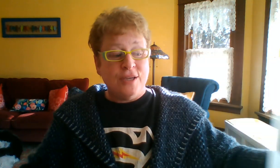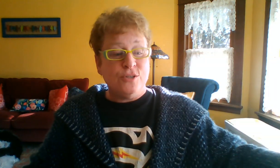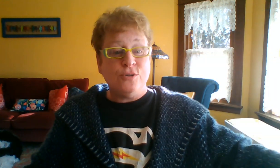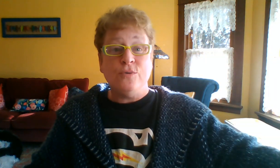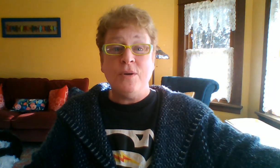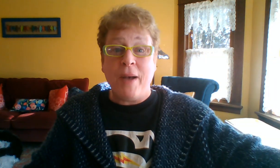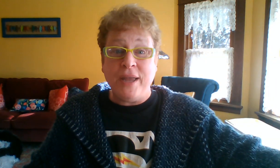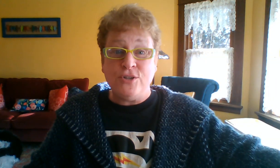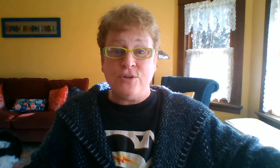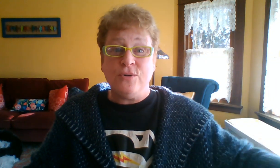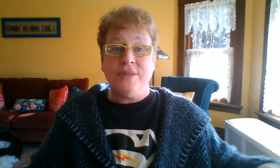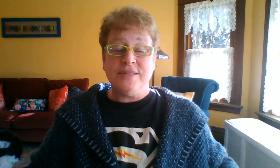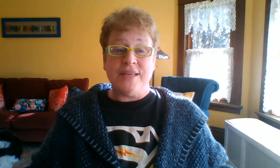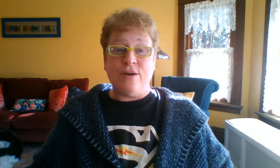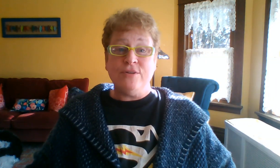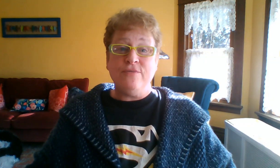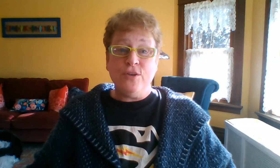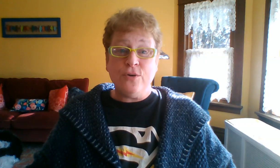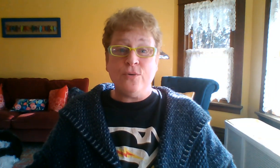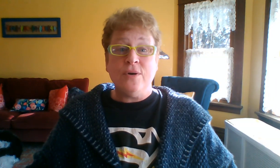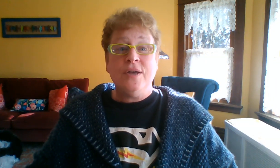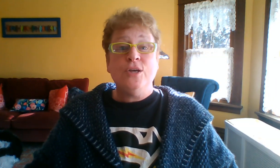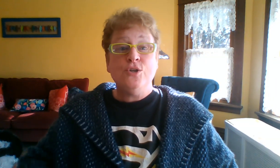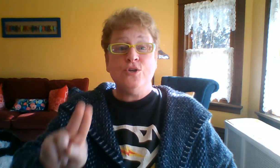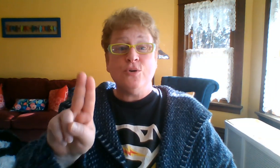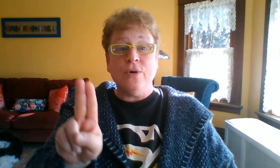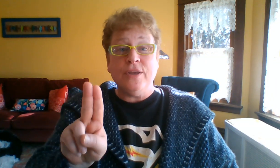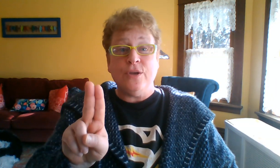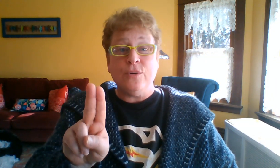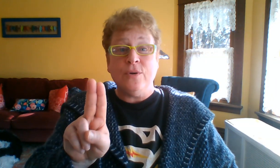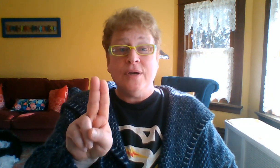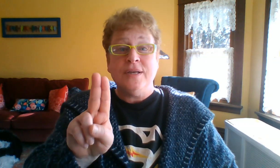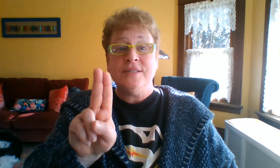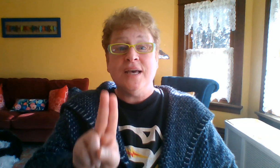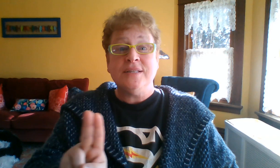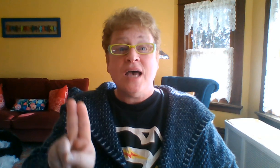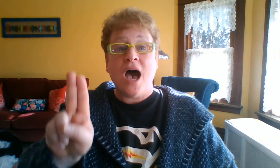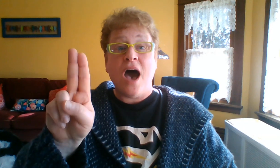So to remind you, the sound of U, short U says